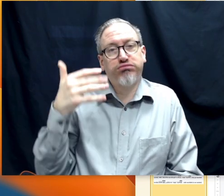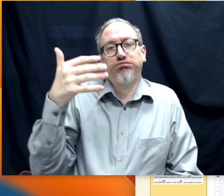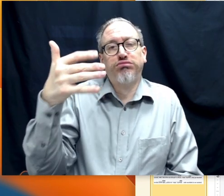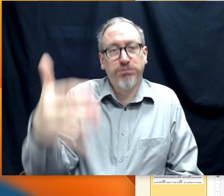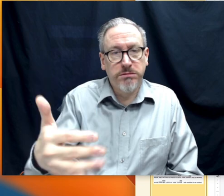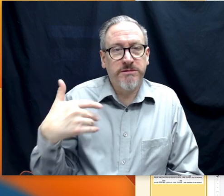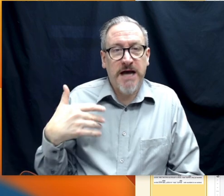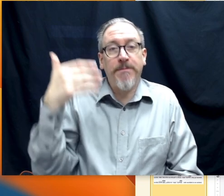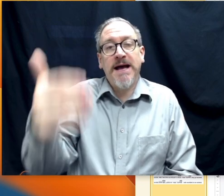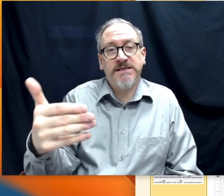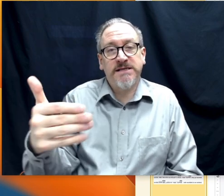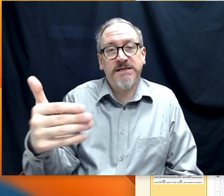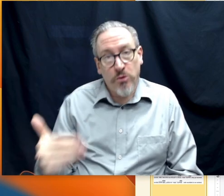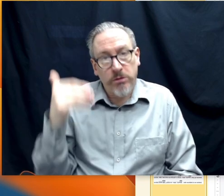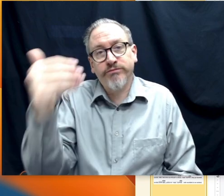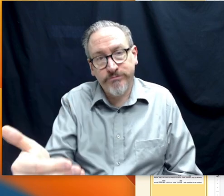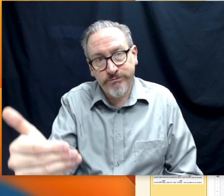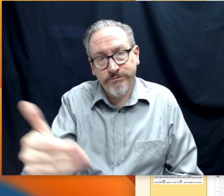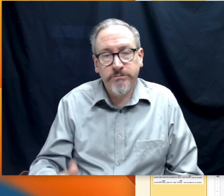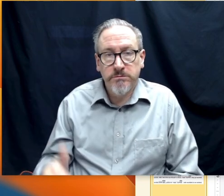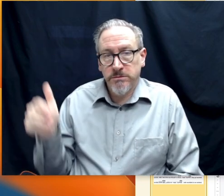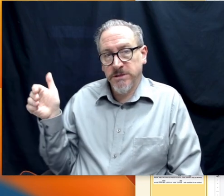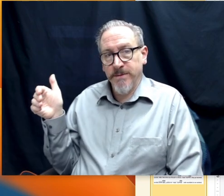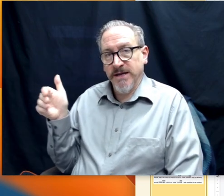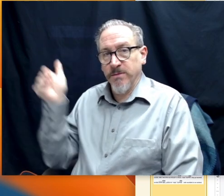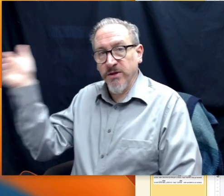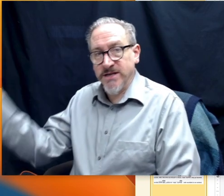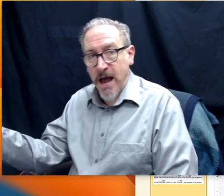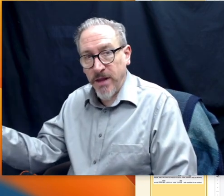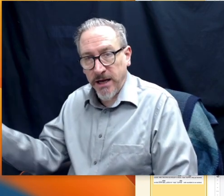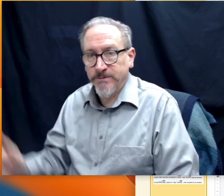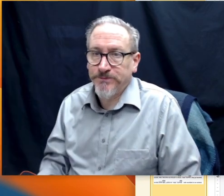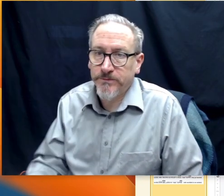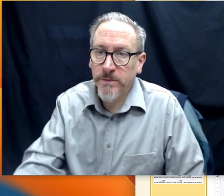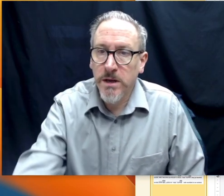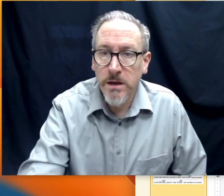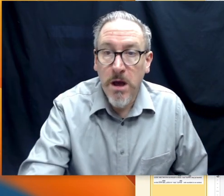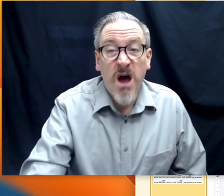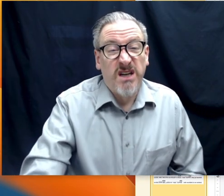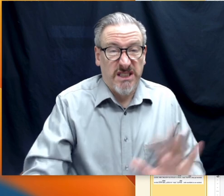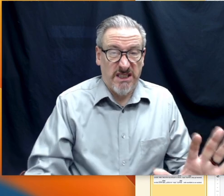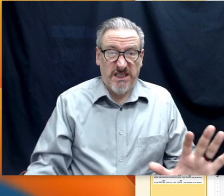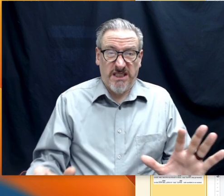see time passes, or time passes, remember the timeline.